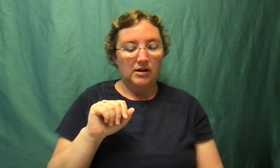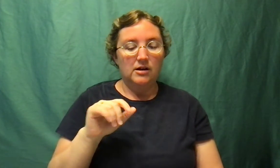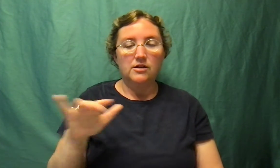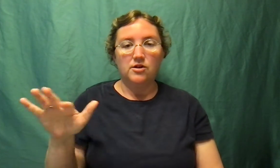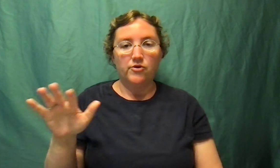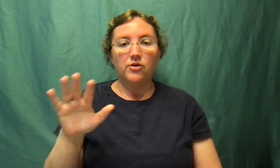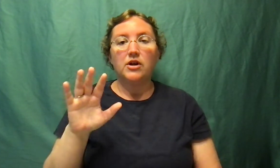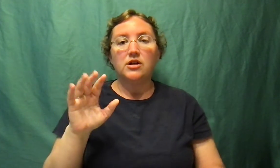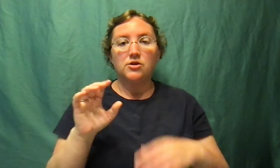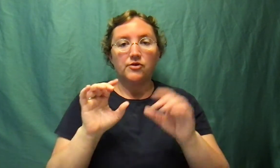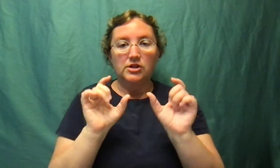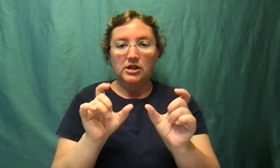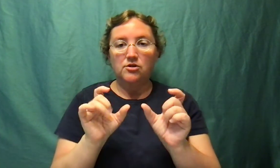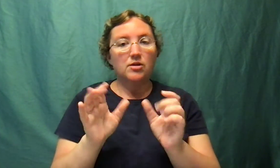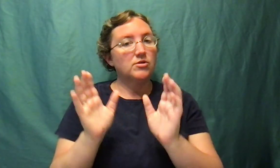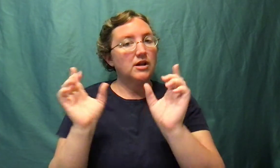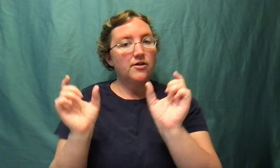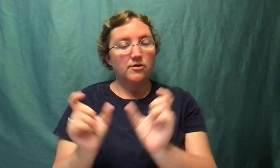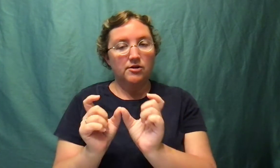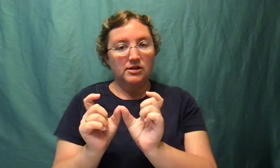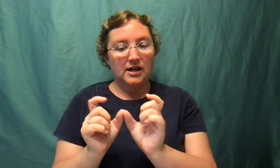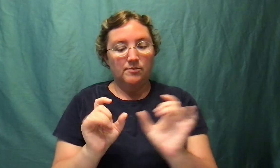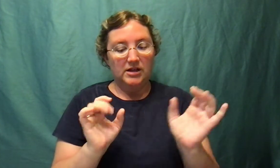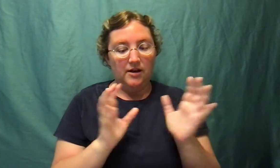and so forth. So if you see 2 numbers together, you can sign them together.